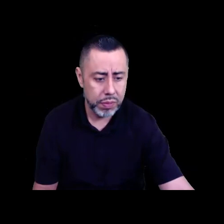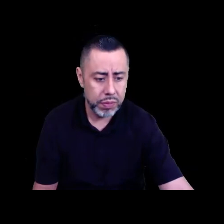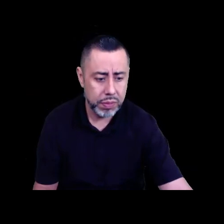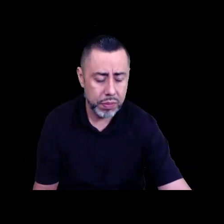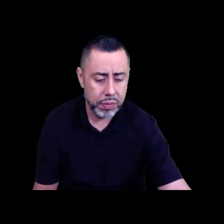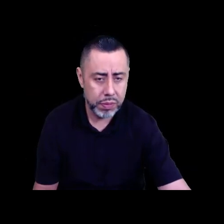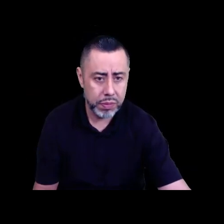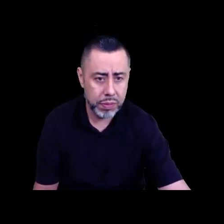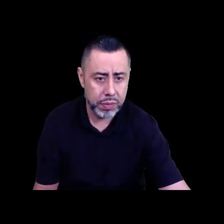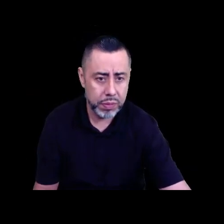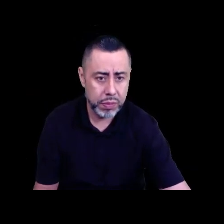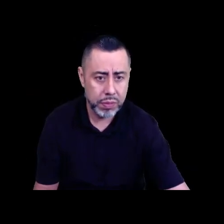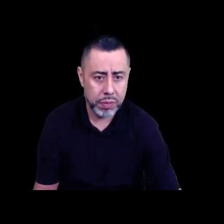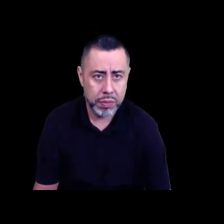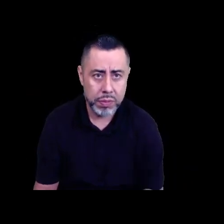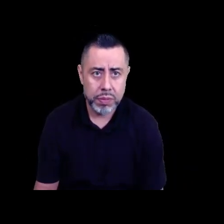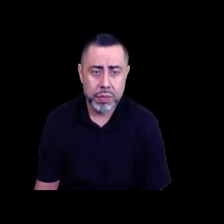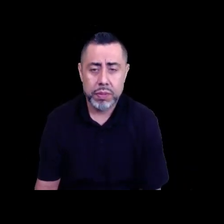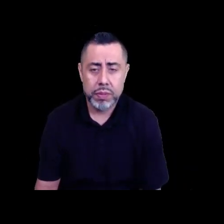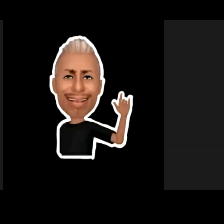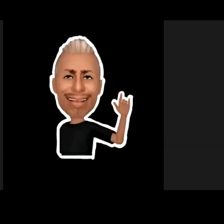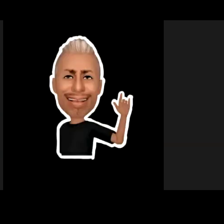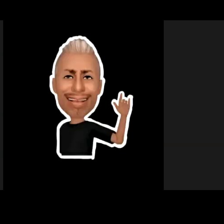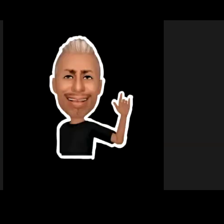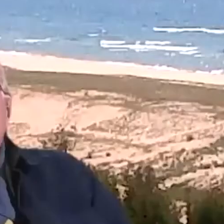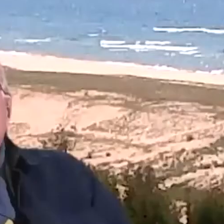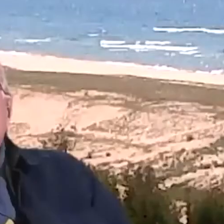gimi gwetcha wen nimi go